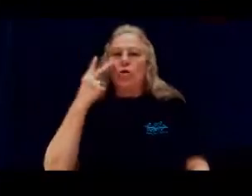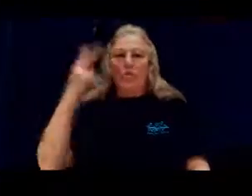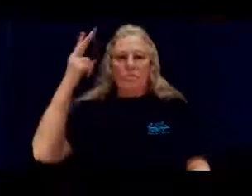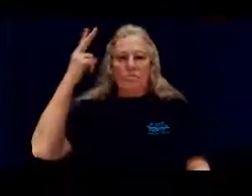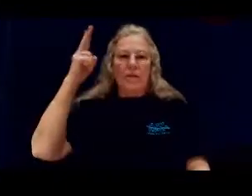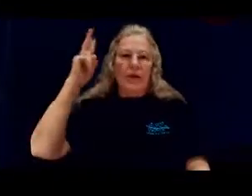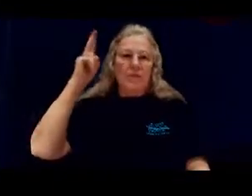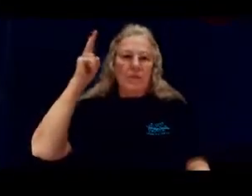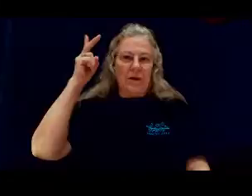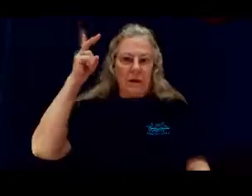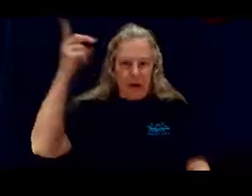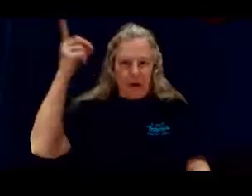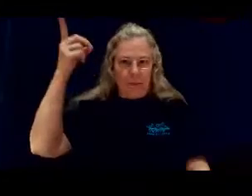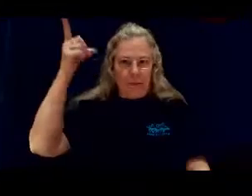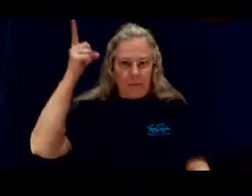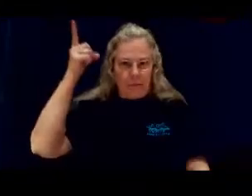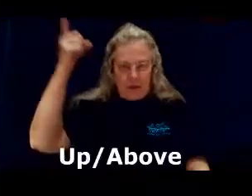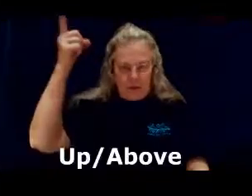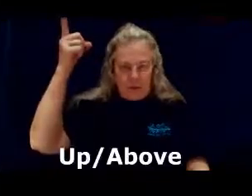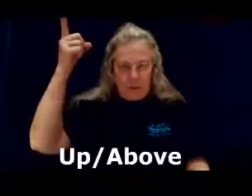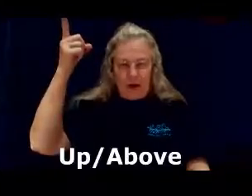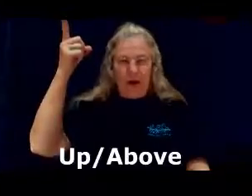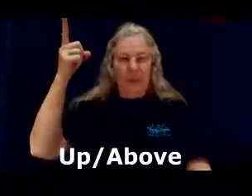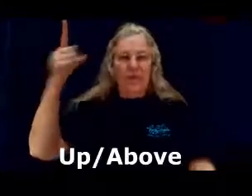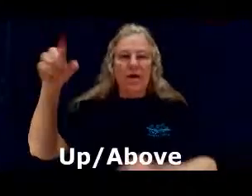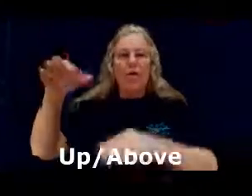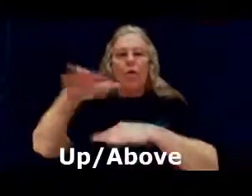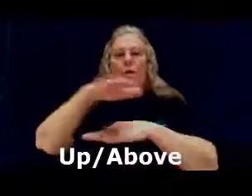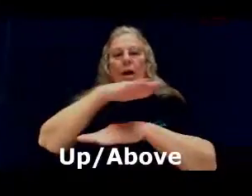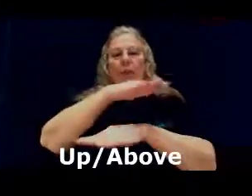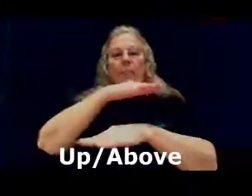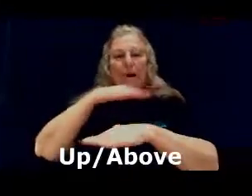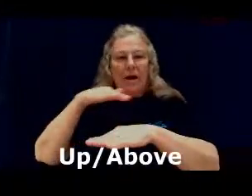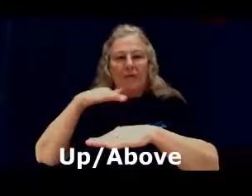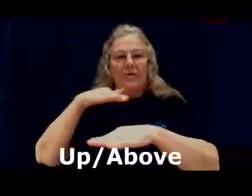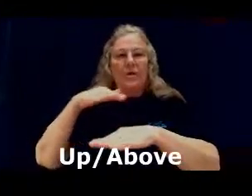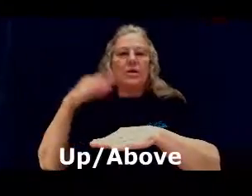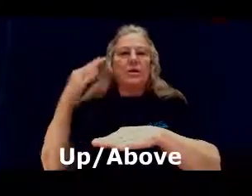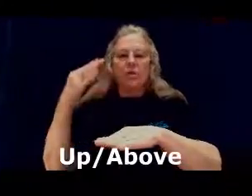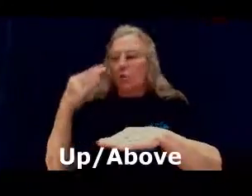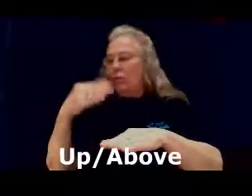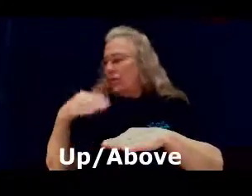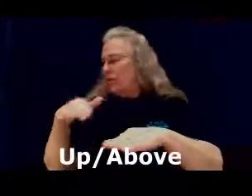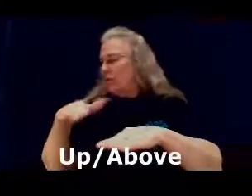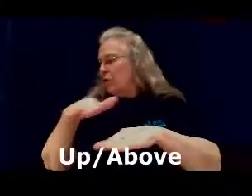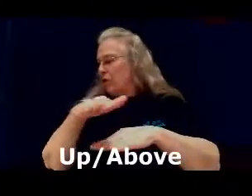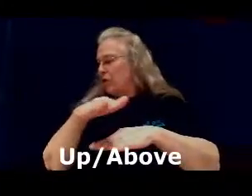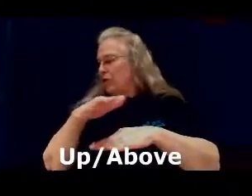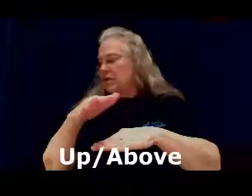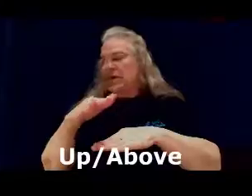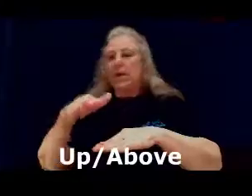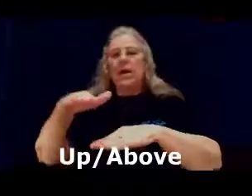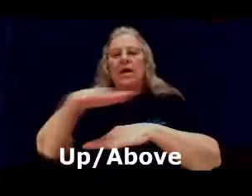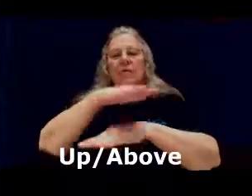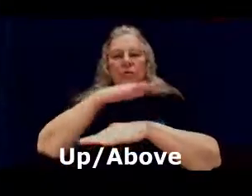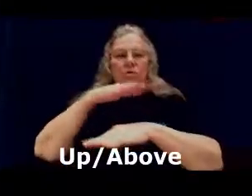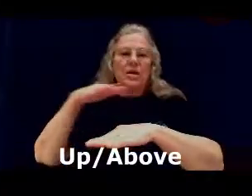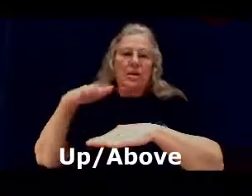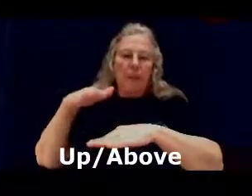Look. And then up is pointing up there or above. So whichever you're using, If you're using